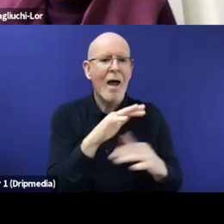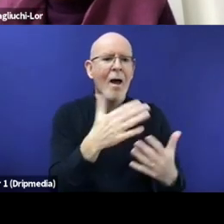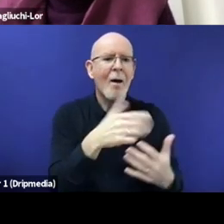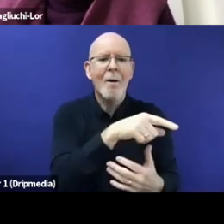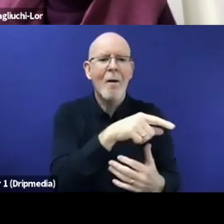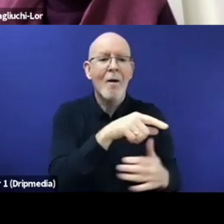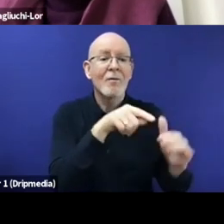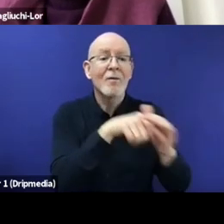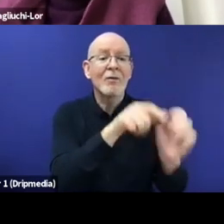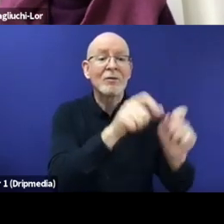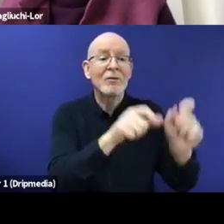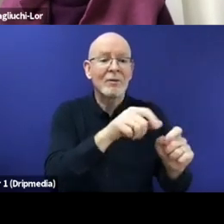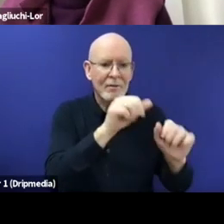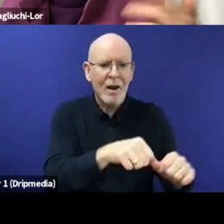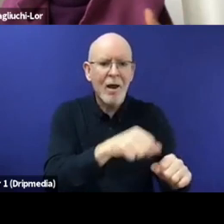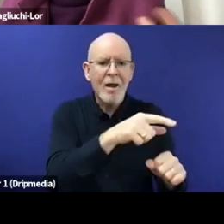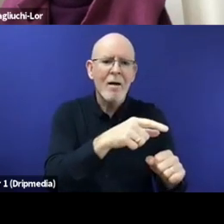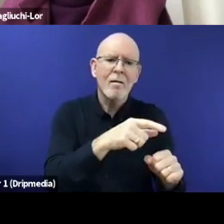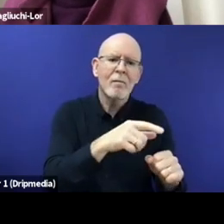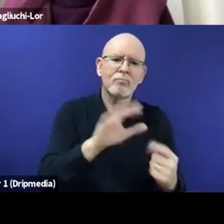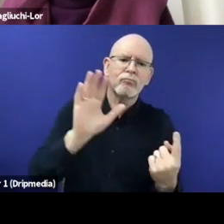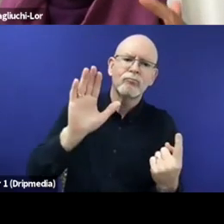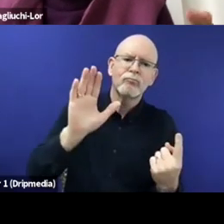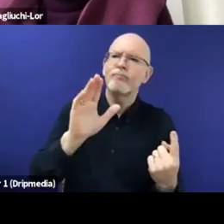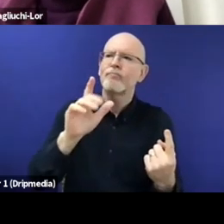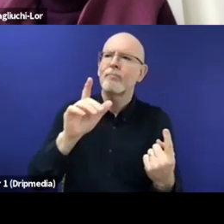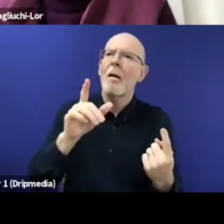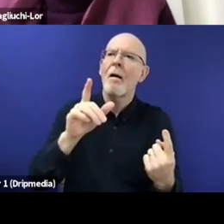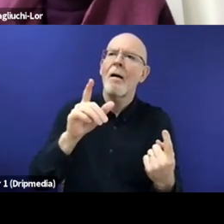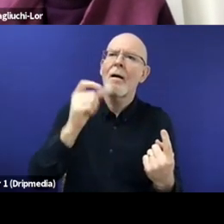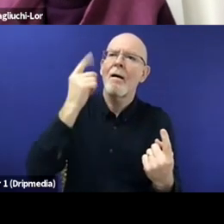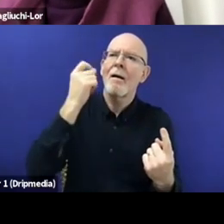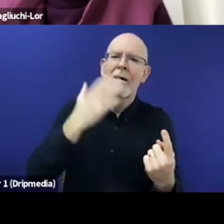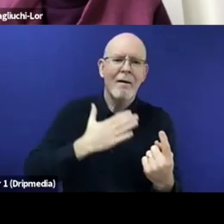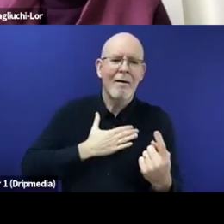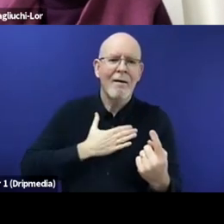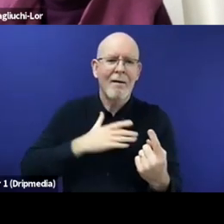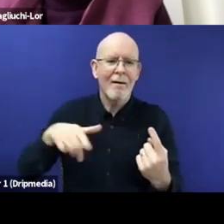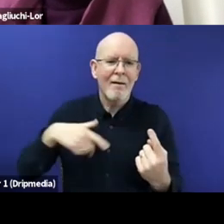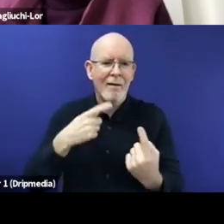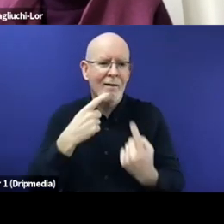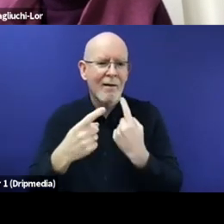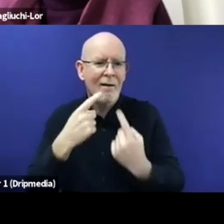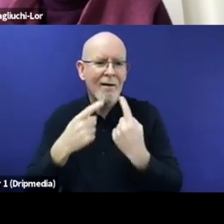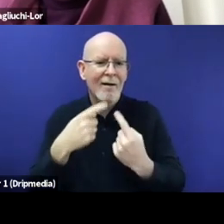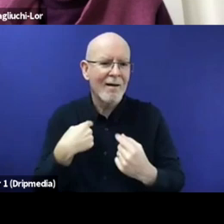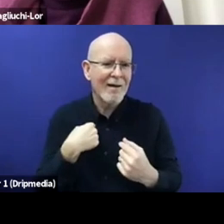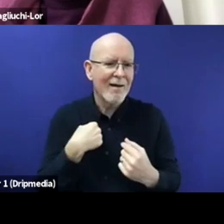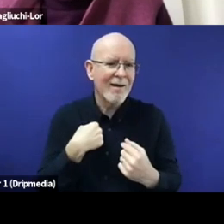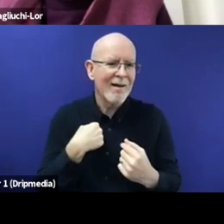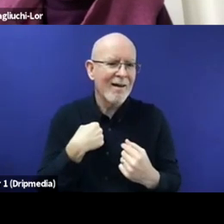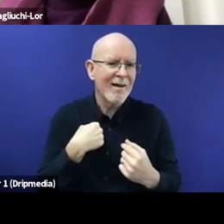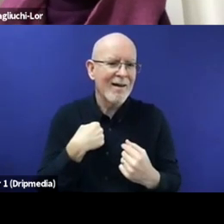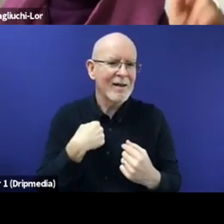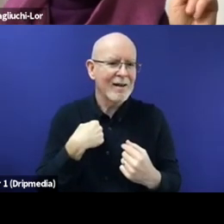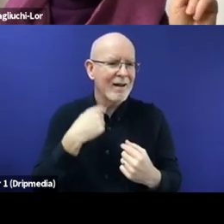a woman who had no formal education, but who described herself as a single female head of household, which is